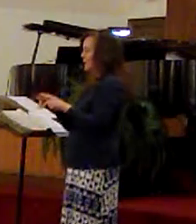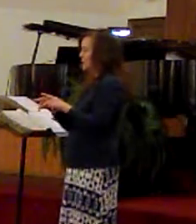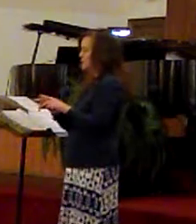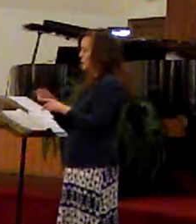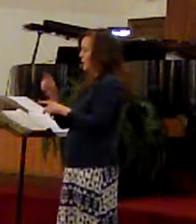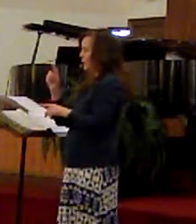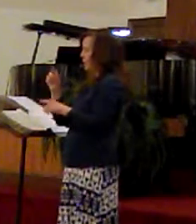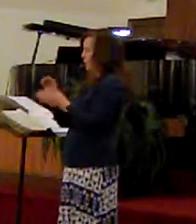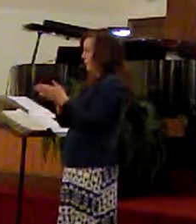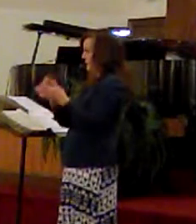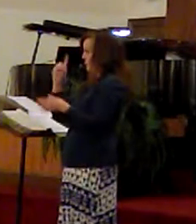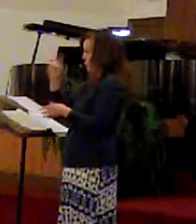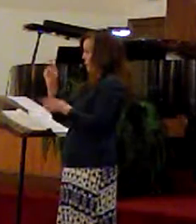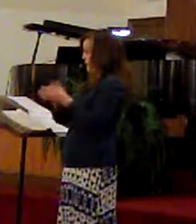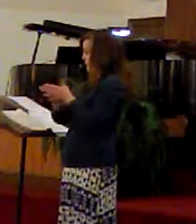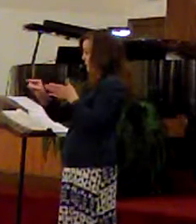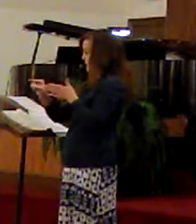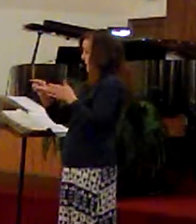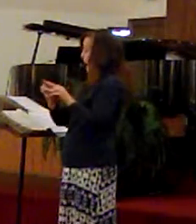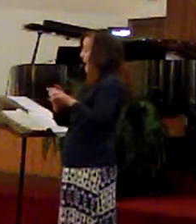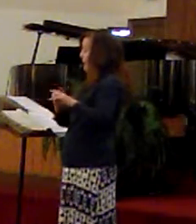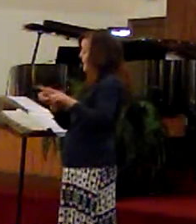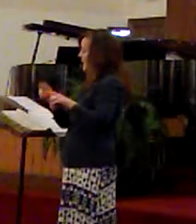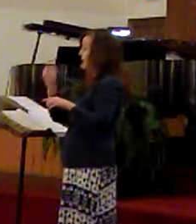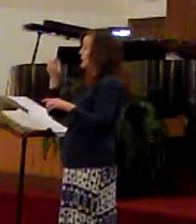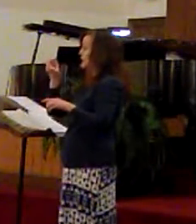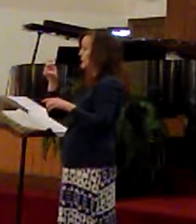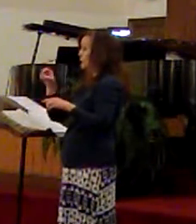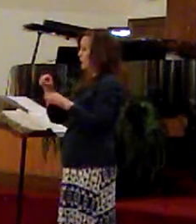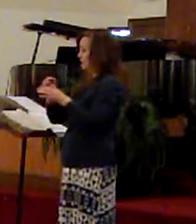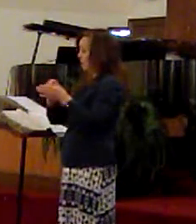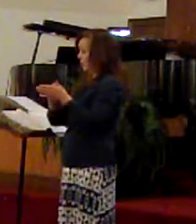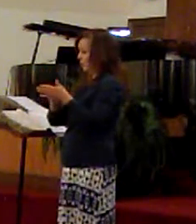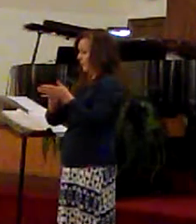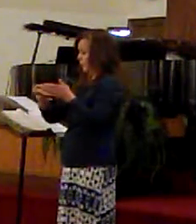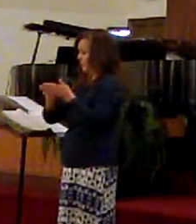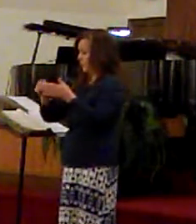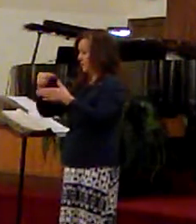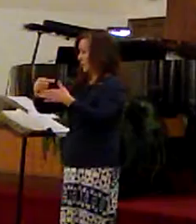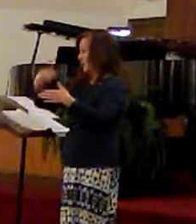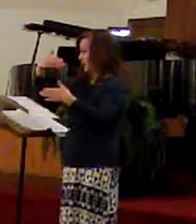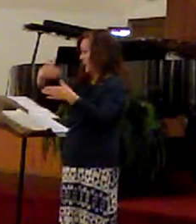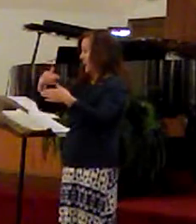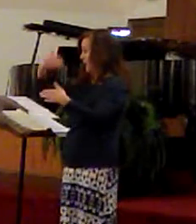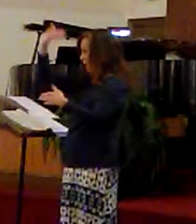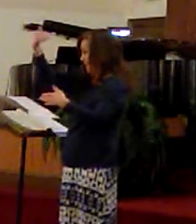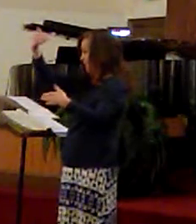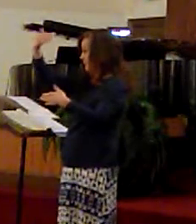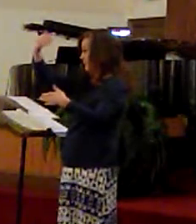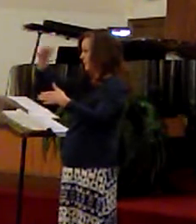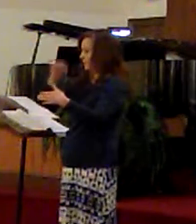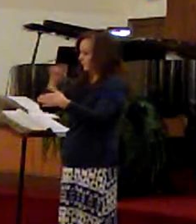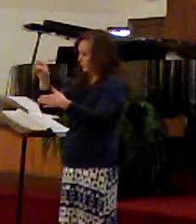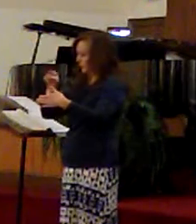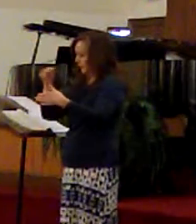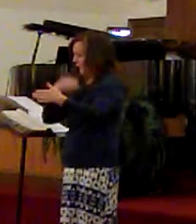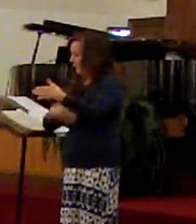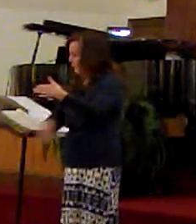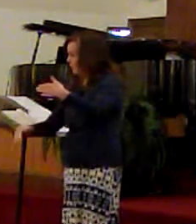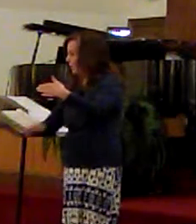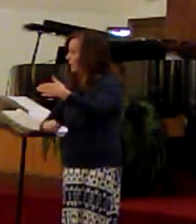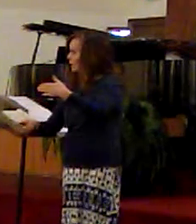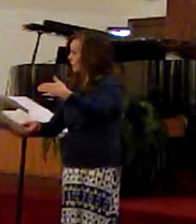they present it to people and say, but can I tell you what this Bible verse says? And yeah, if you take that verse by itself, it does say